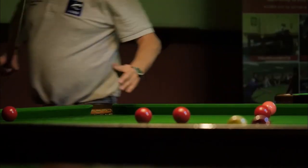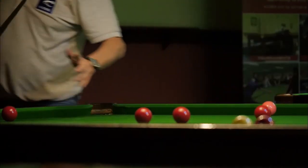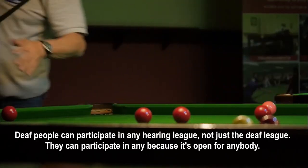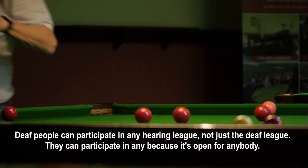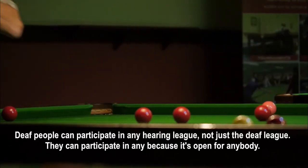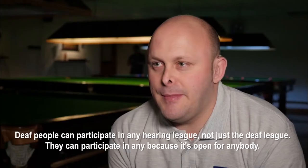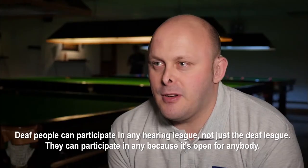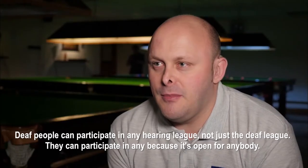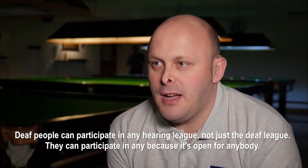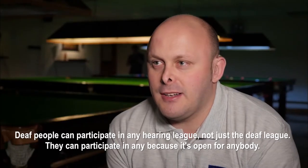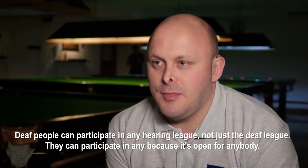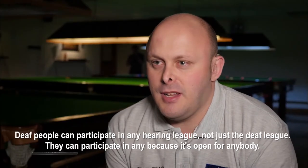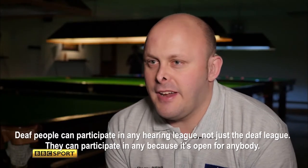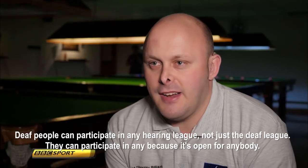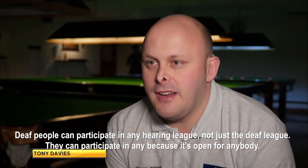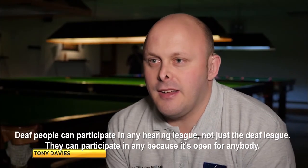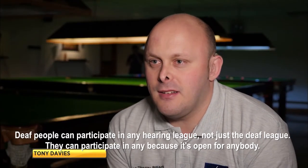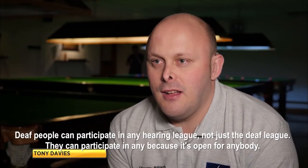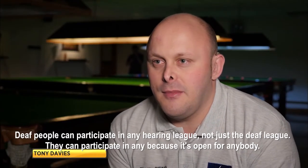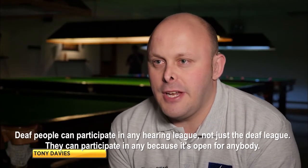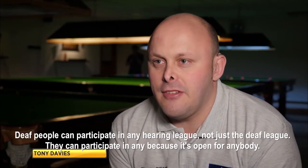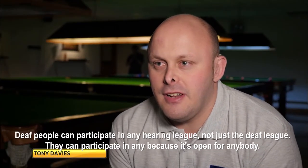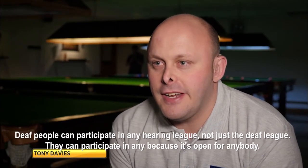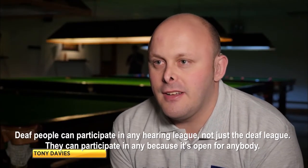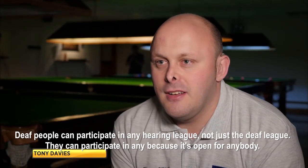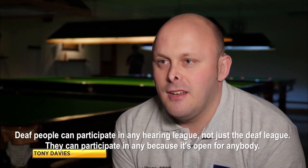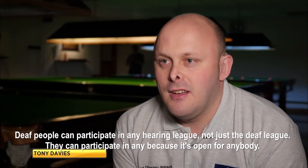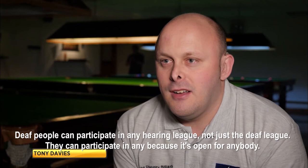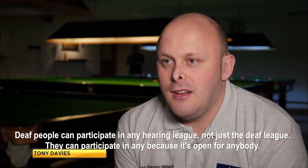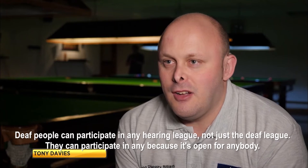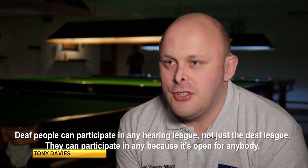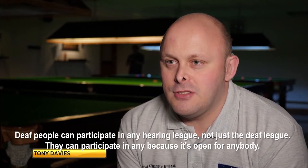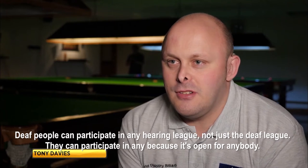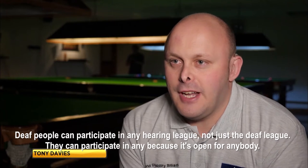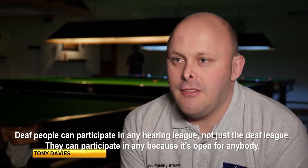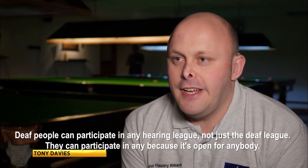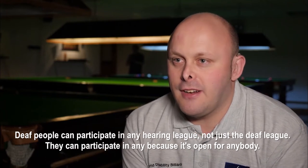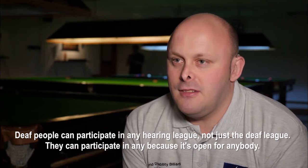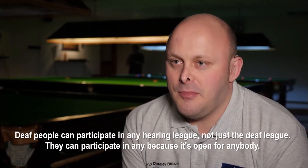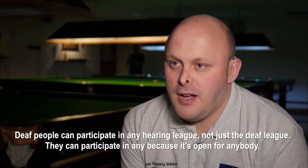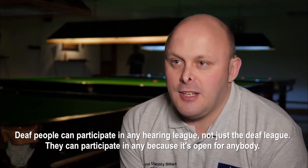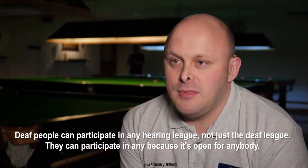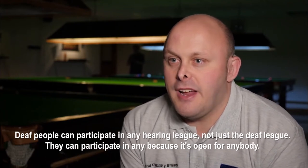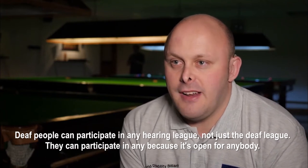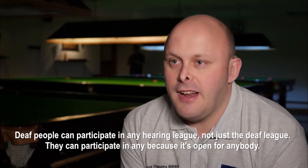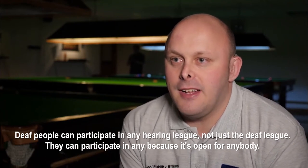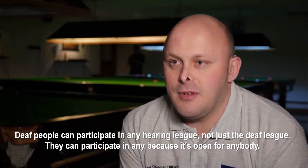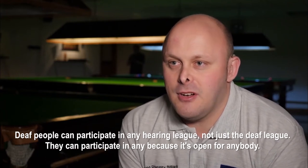Deaf people can participate in any hearing league. Not just the deaf league can participate in any because